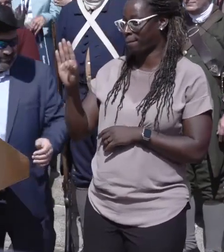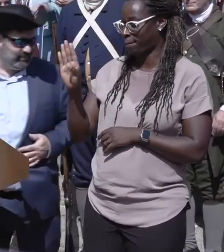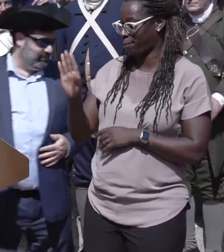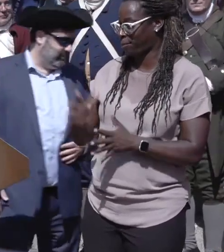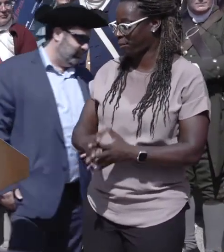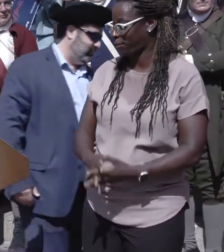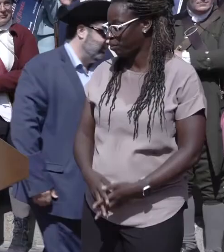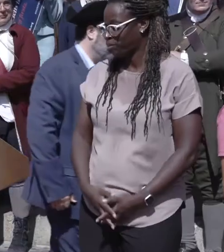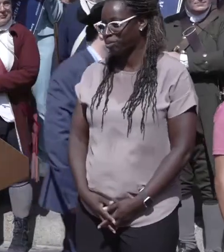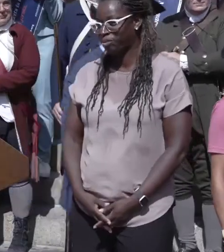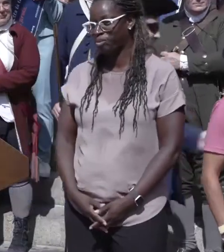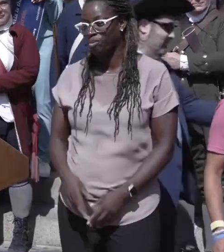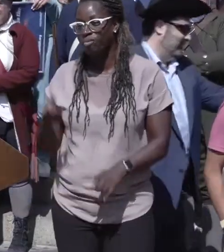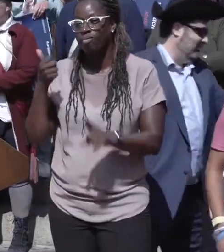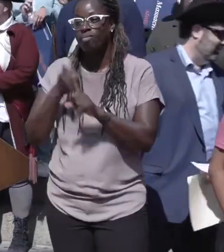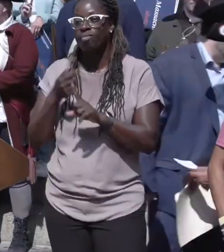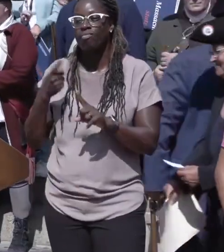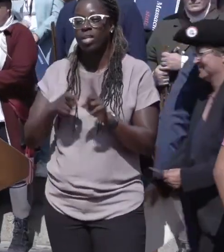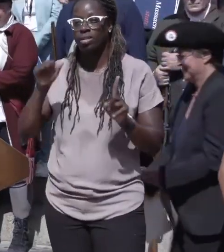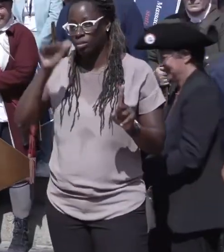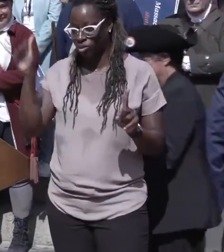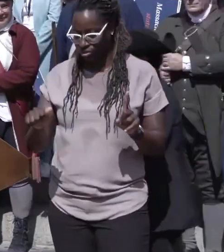Amherst.